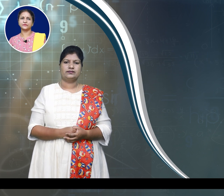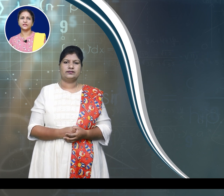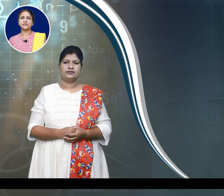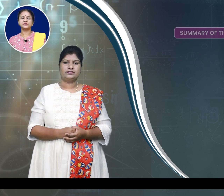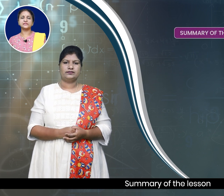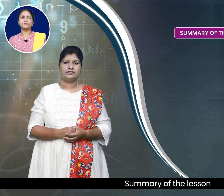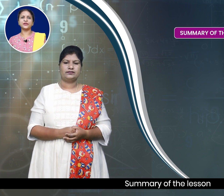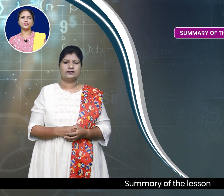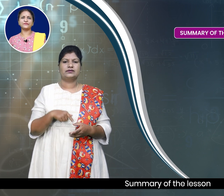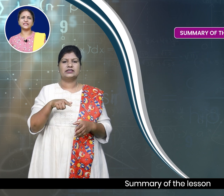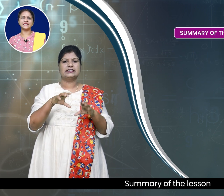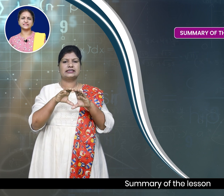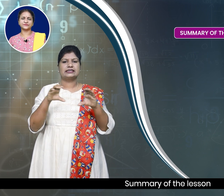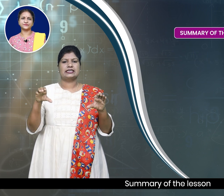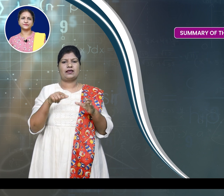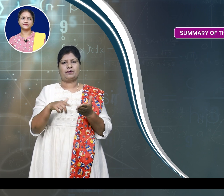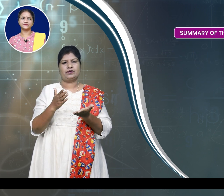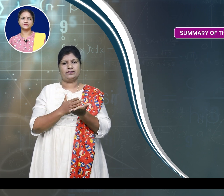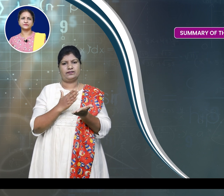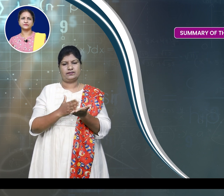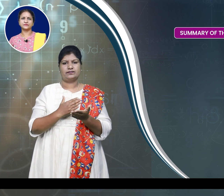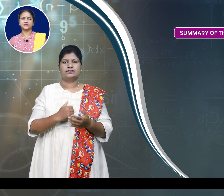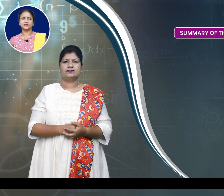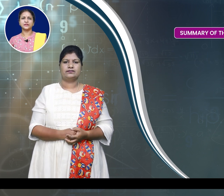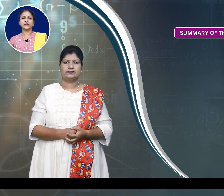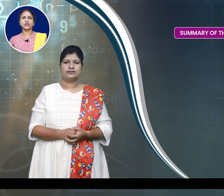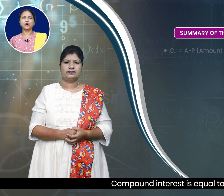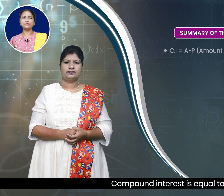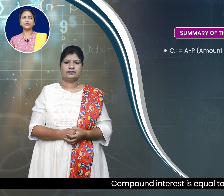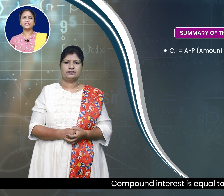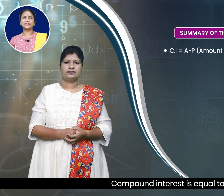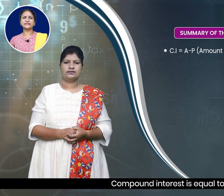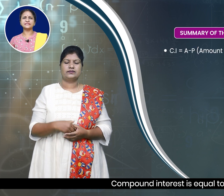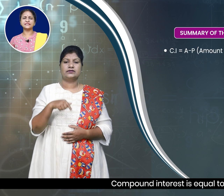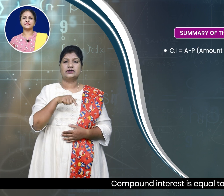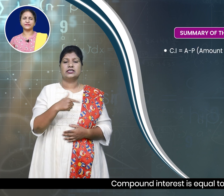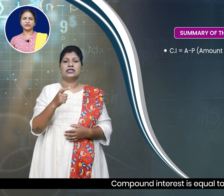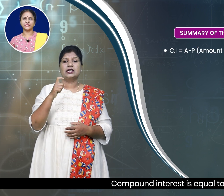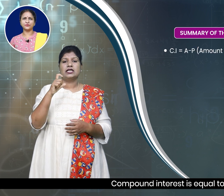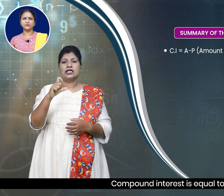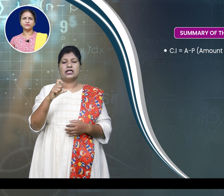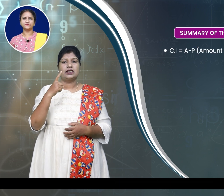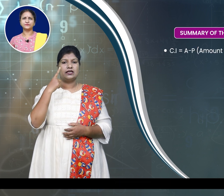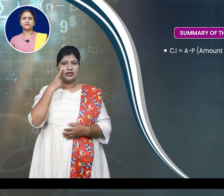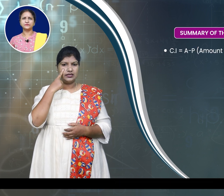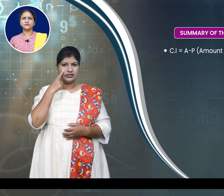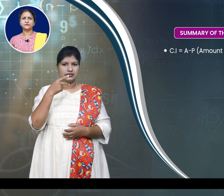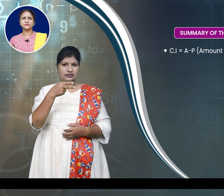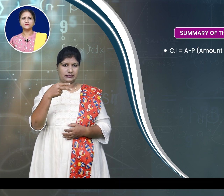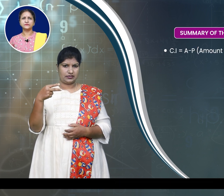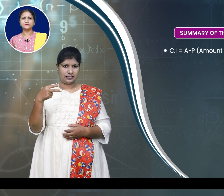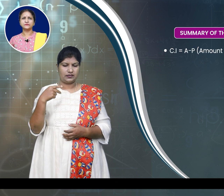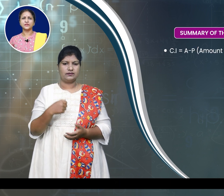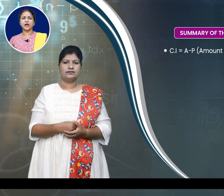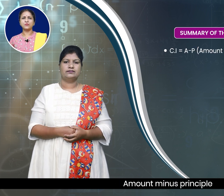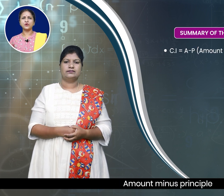Summary of the lesson. Summary Compound interest is equal to amount